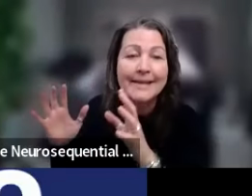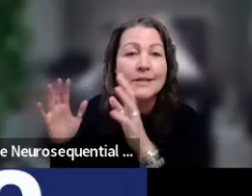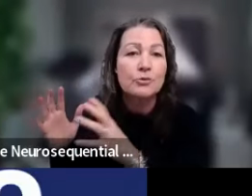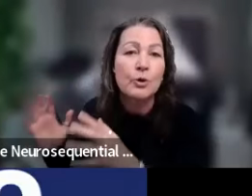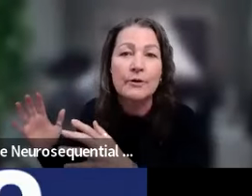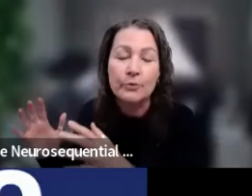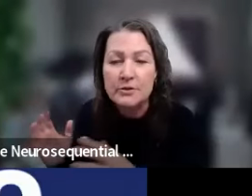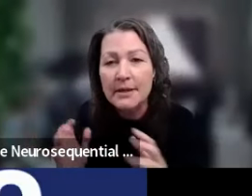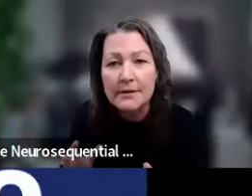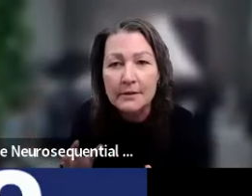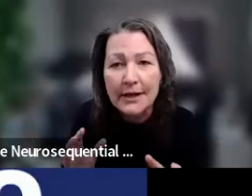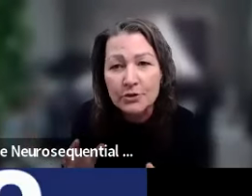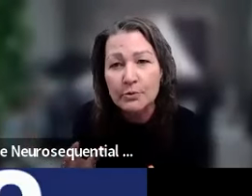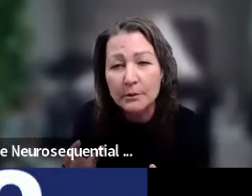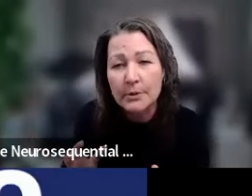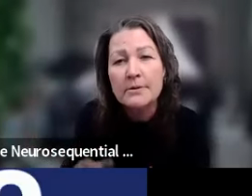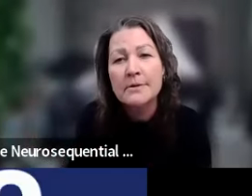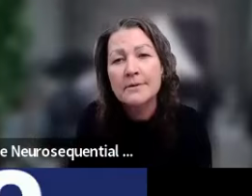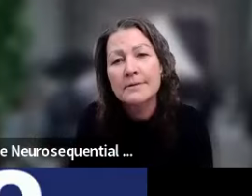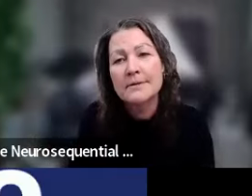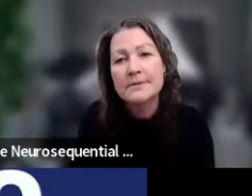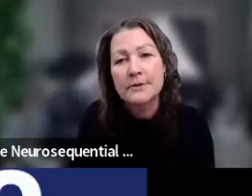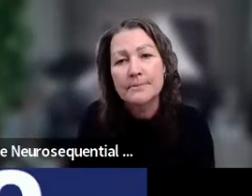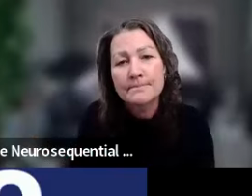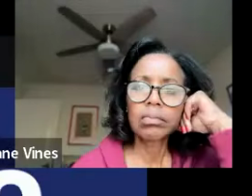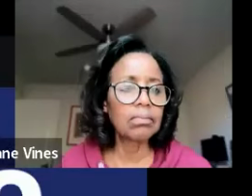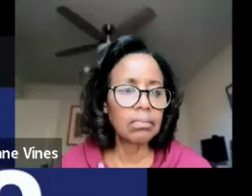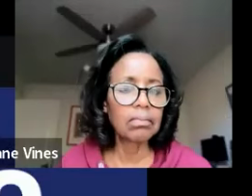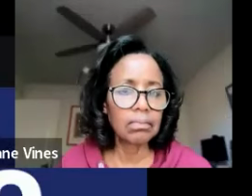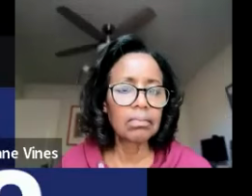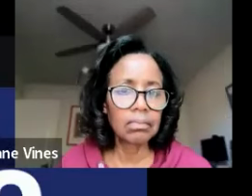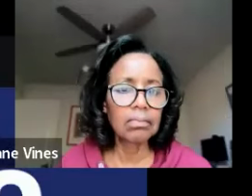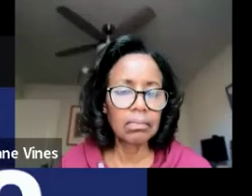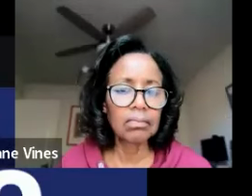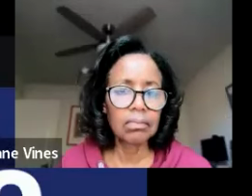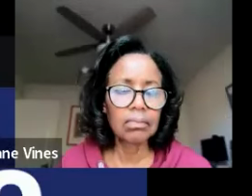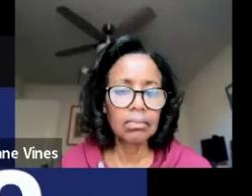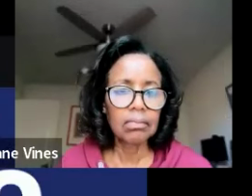actual headings are more helpful to me than the actual number. So Mhm.